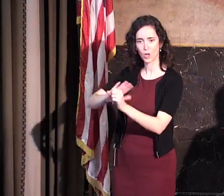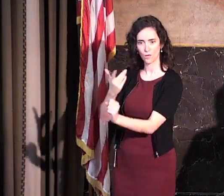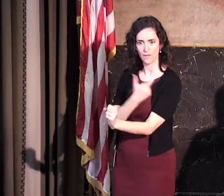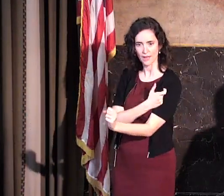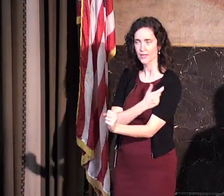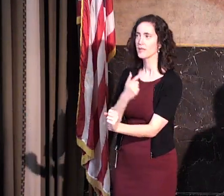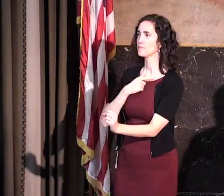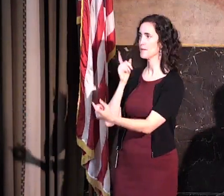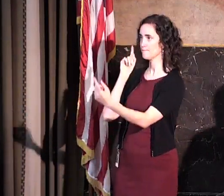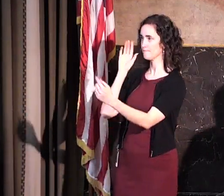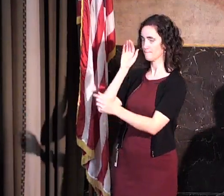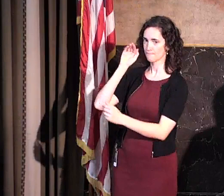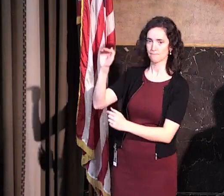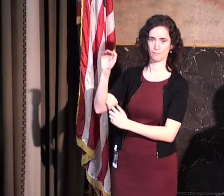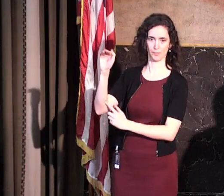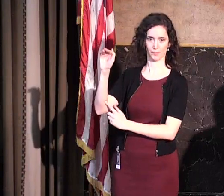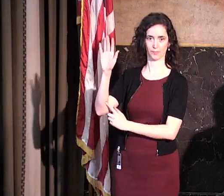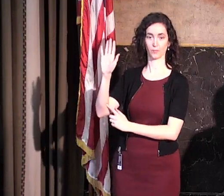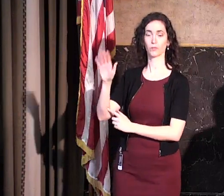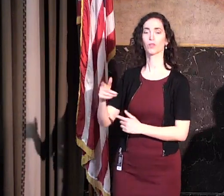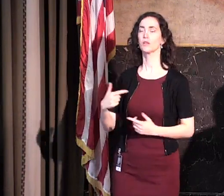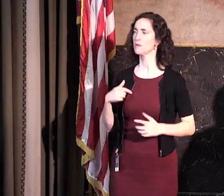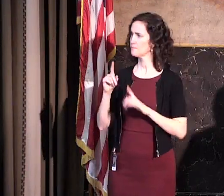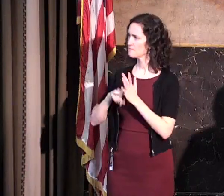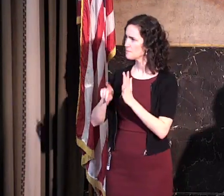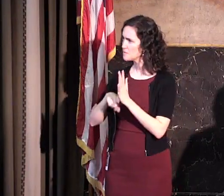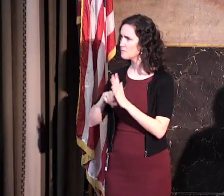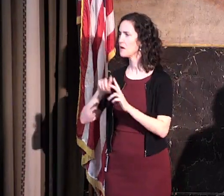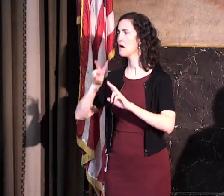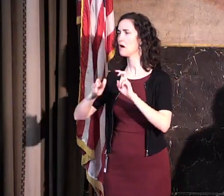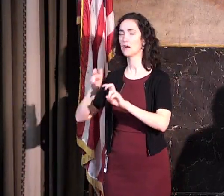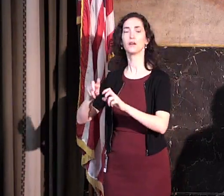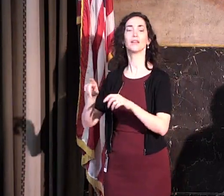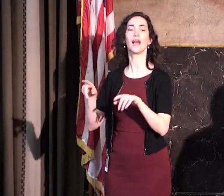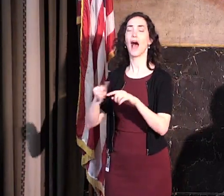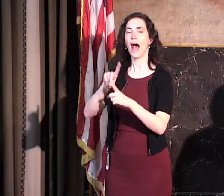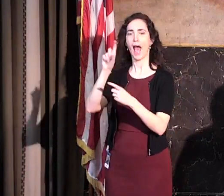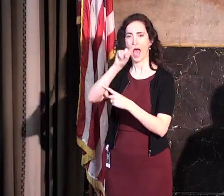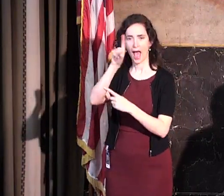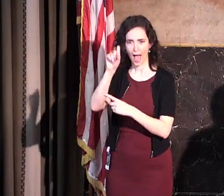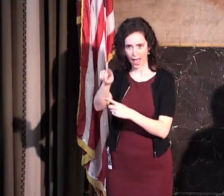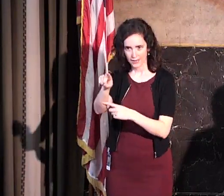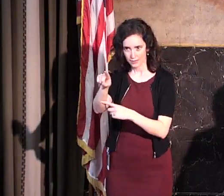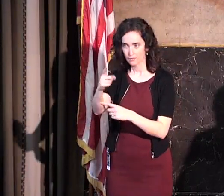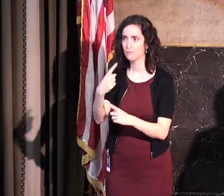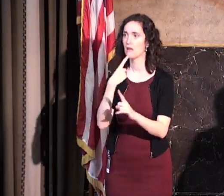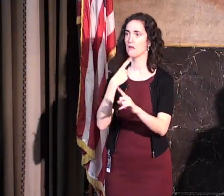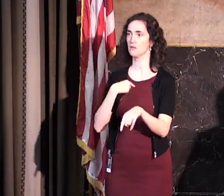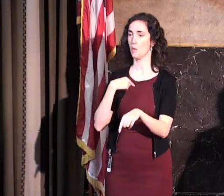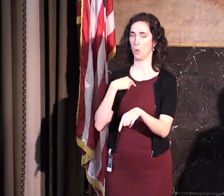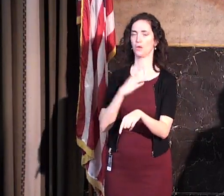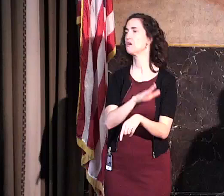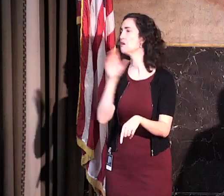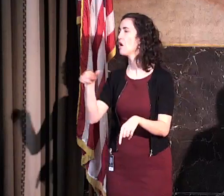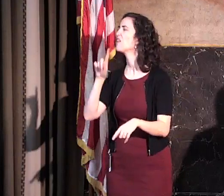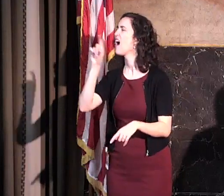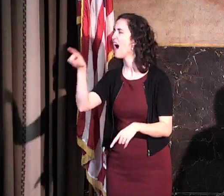vaccination. As I was doing so, I would ask them the same questions, and I always got the same answers.